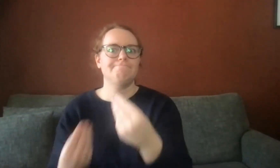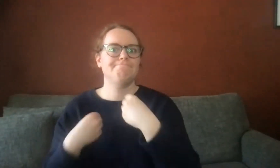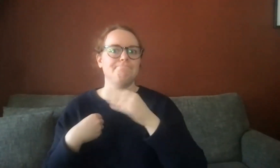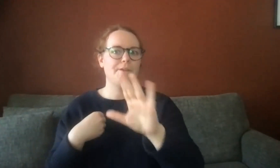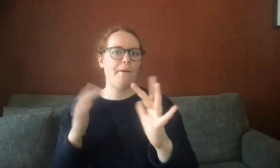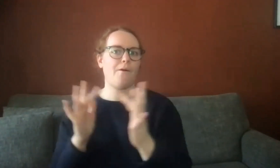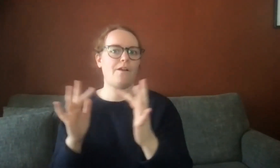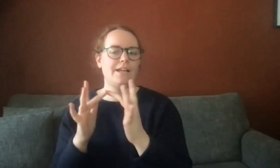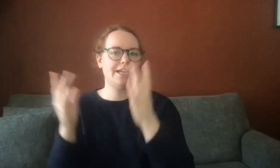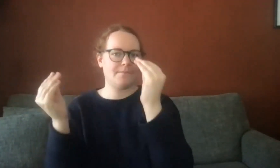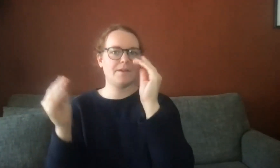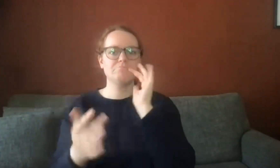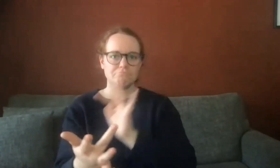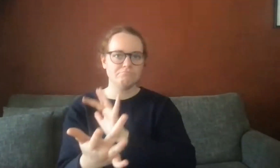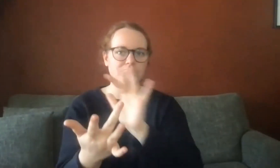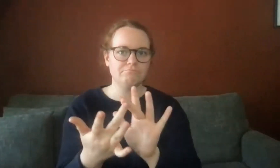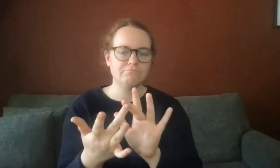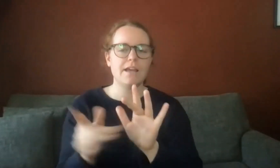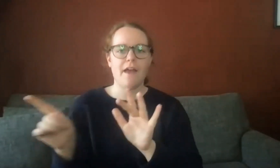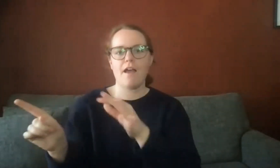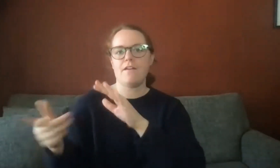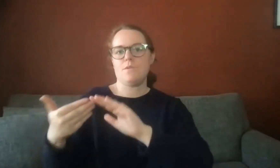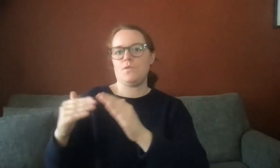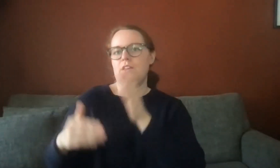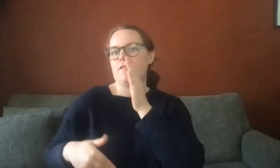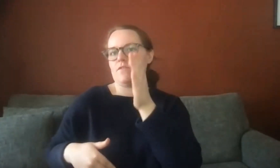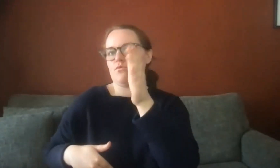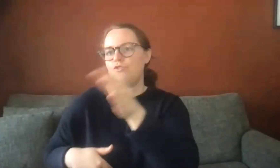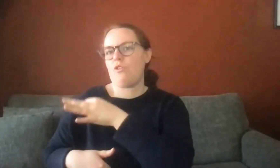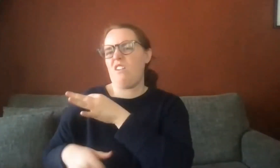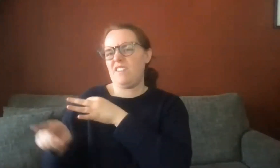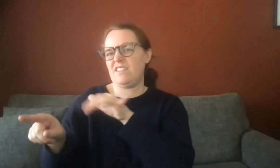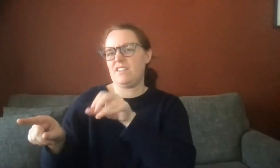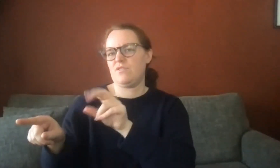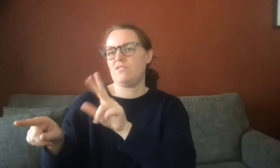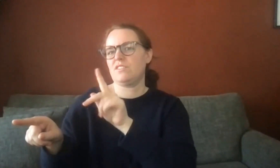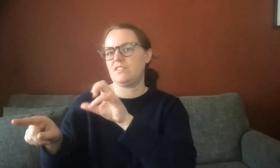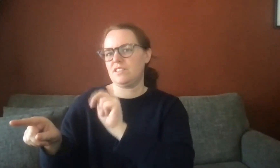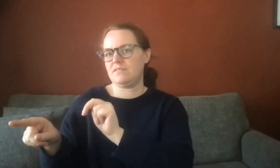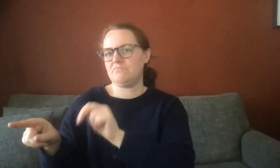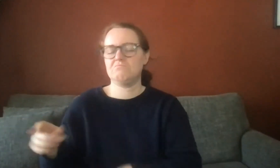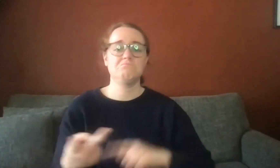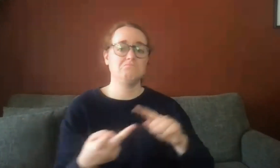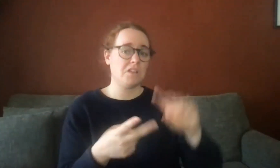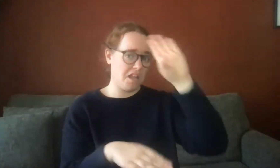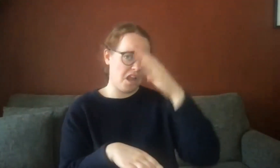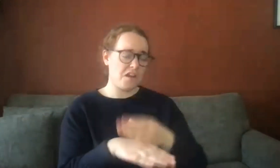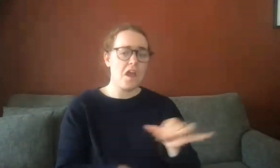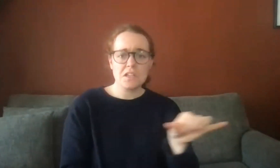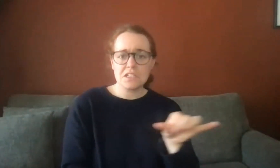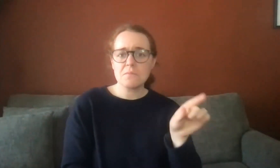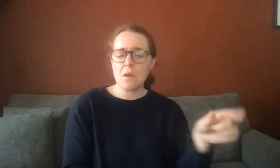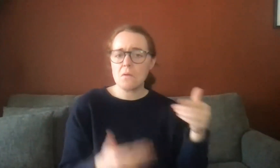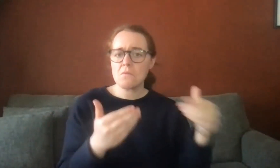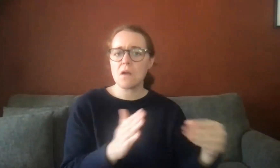up with you and the office, the Community Futures office there in Yorkton. And then for your son, it could be the same thing. It's a good starting point. When